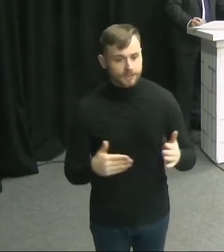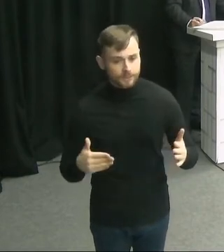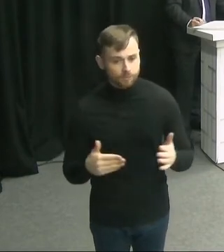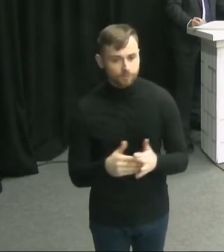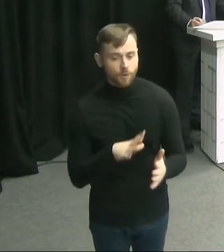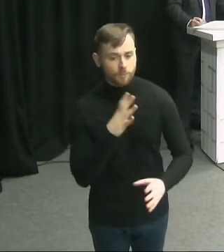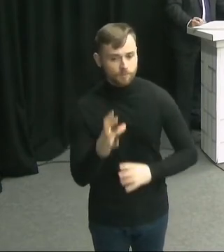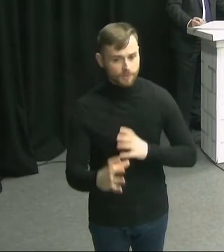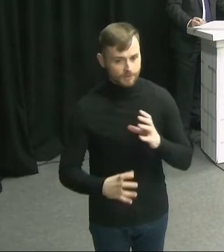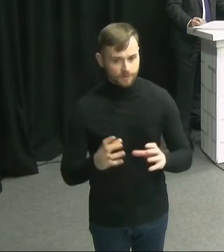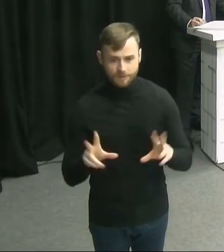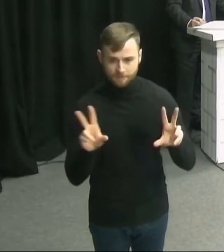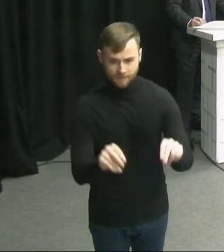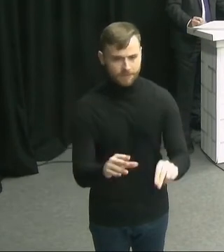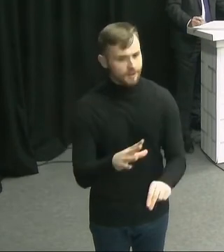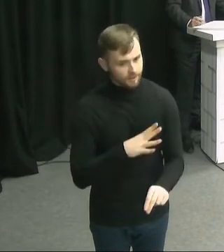is in my program.